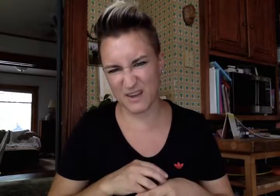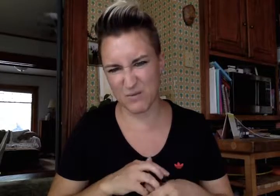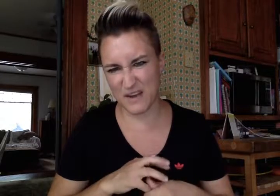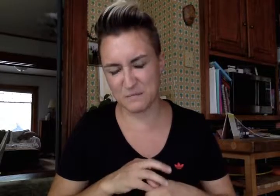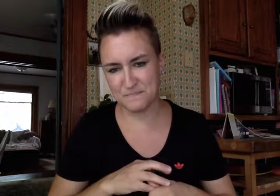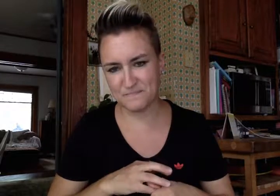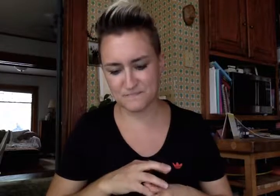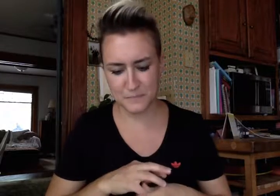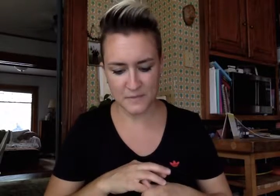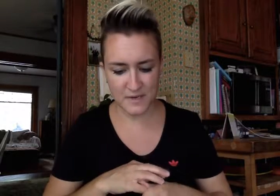right?